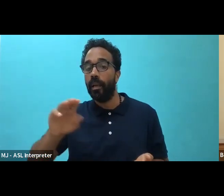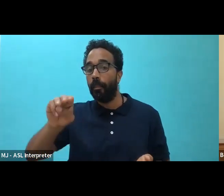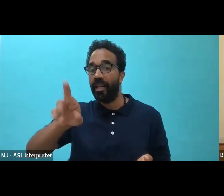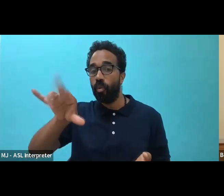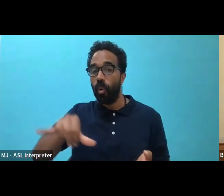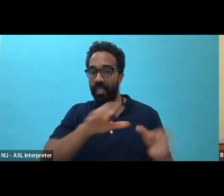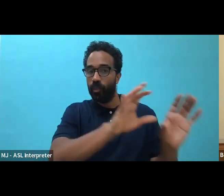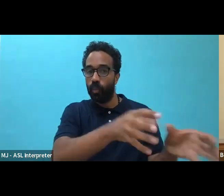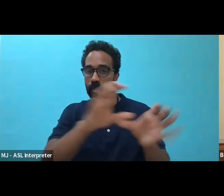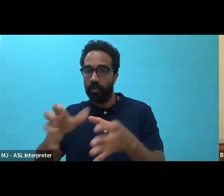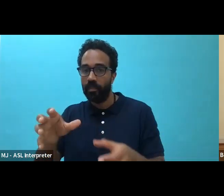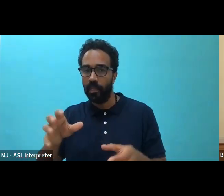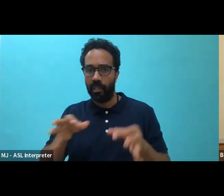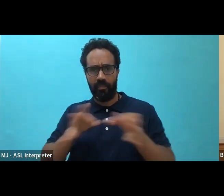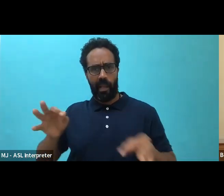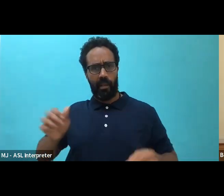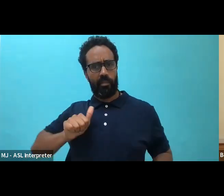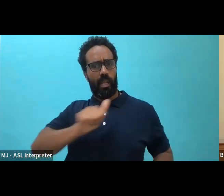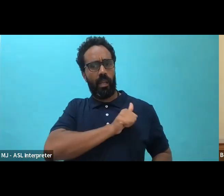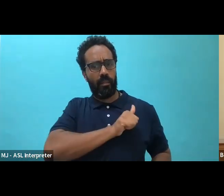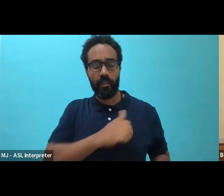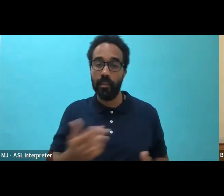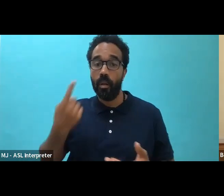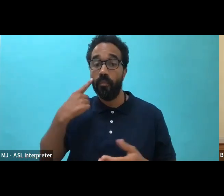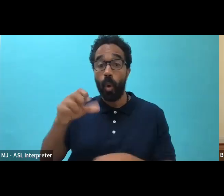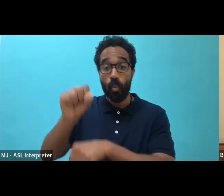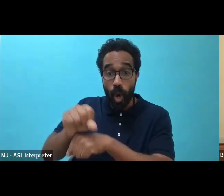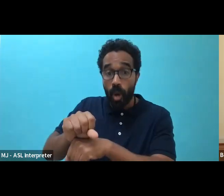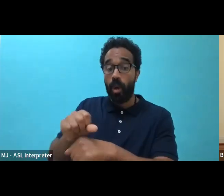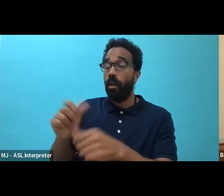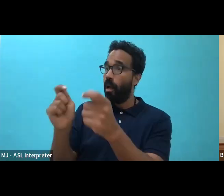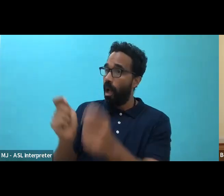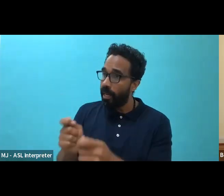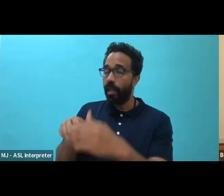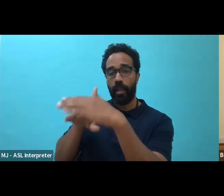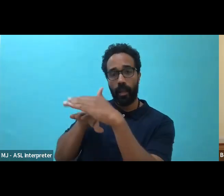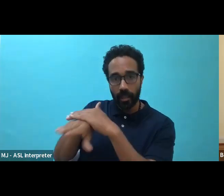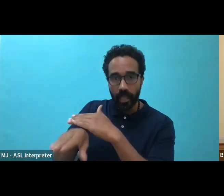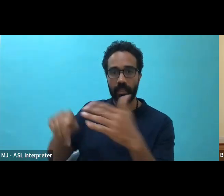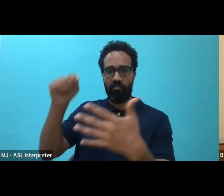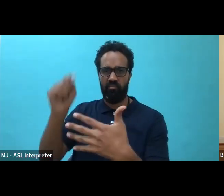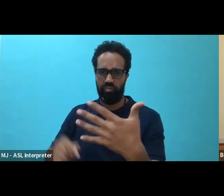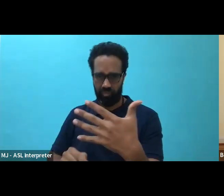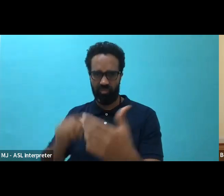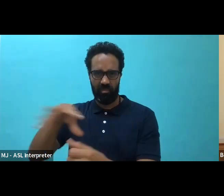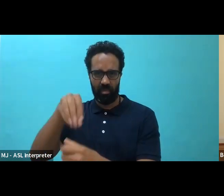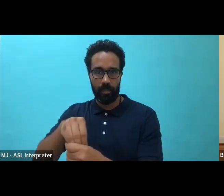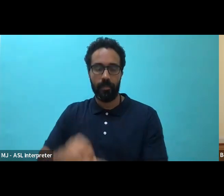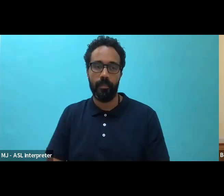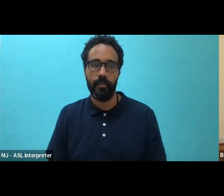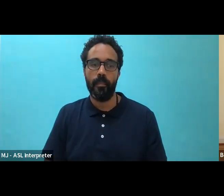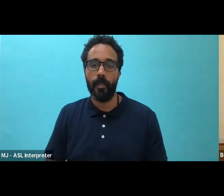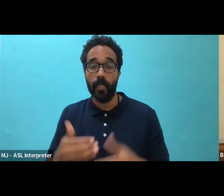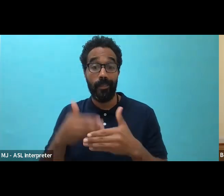legislation, accessible environments, and workplace accommodations. Next slide, please. So,